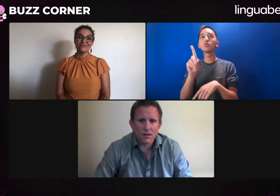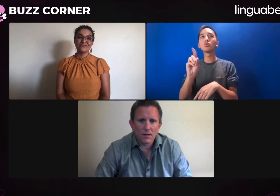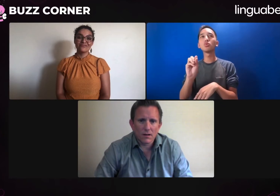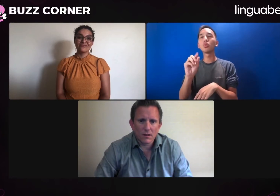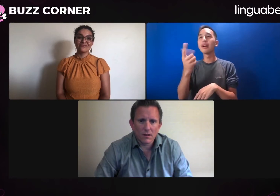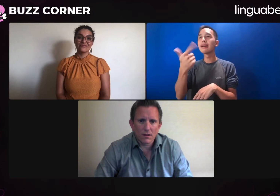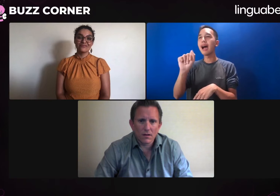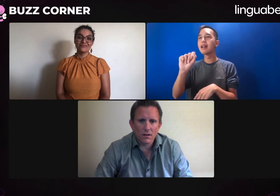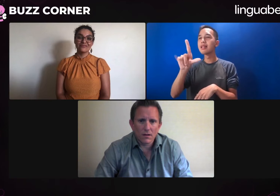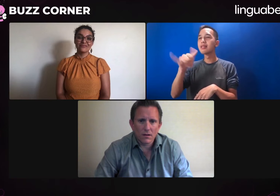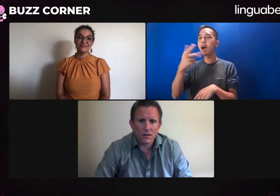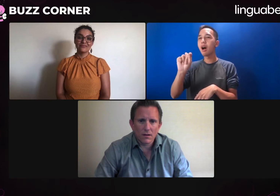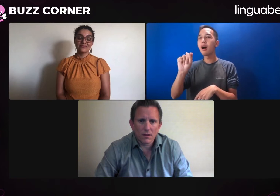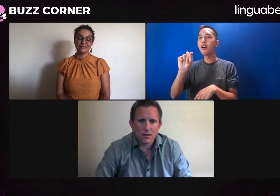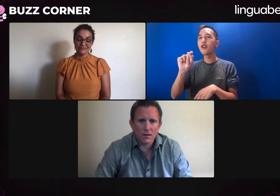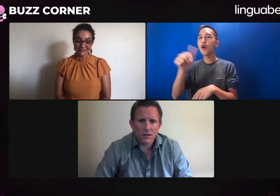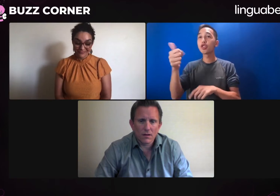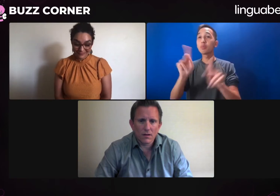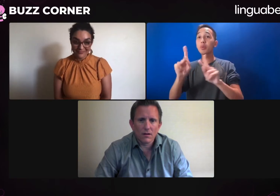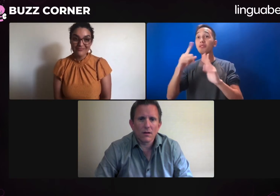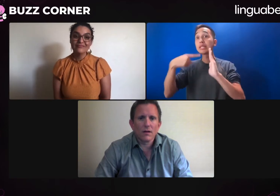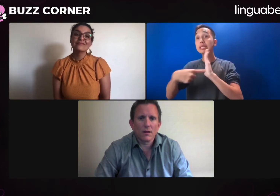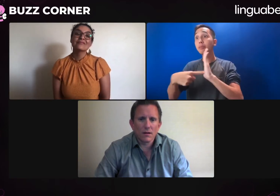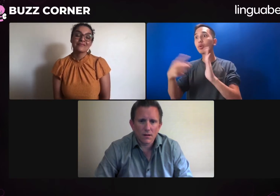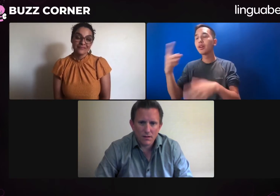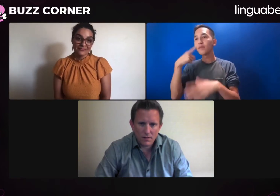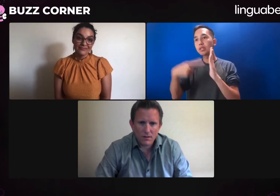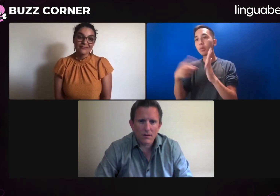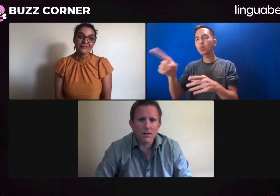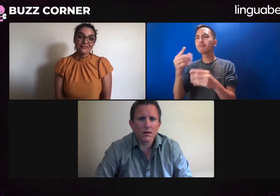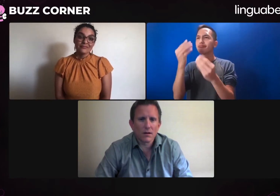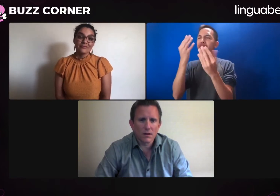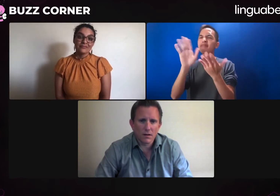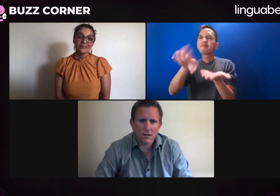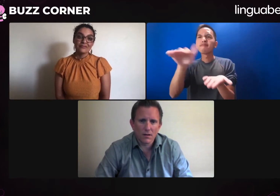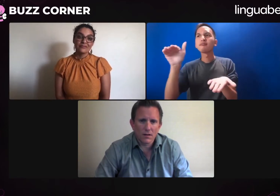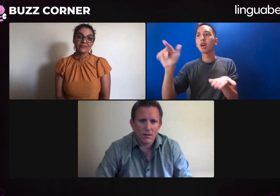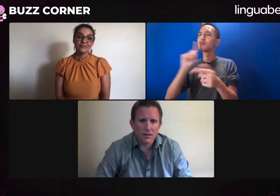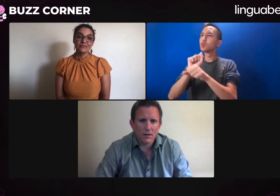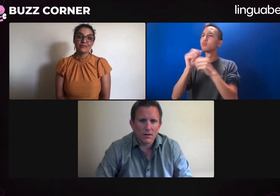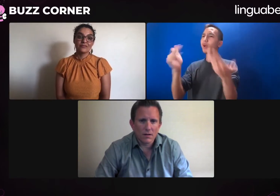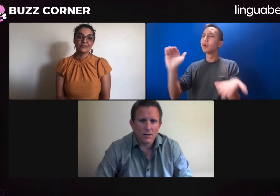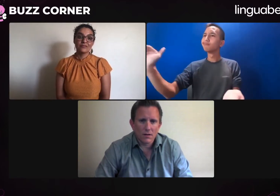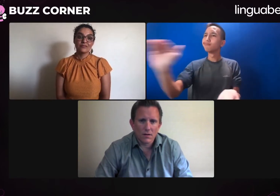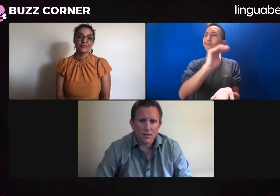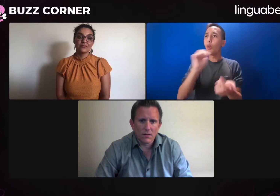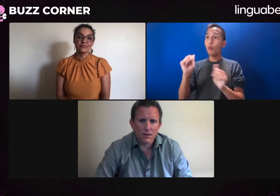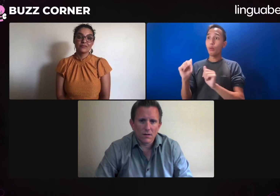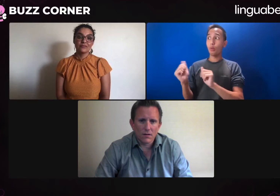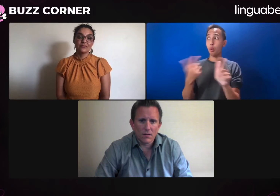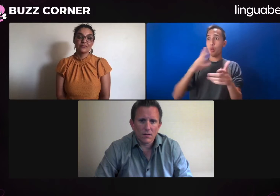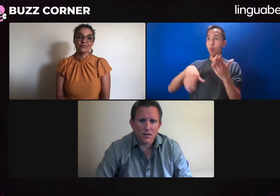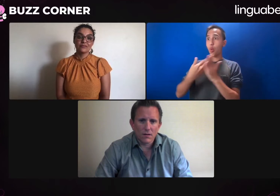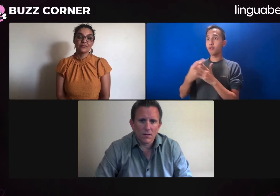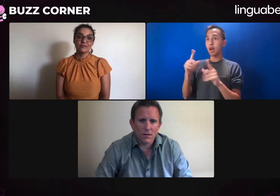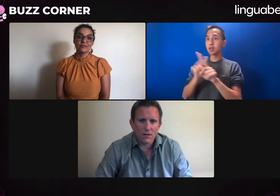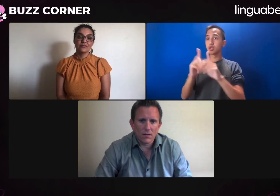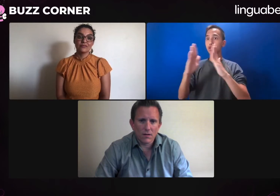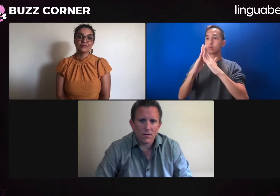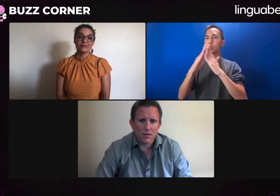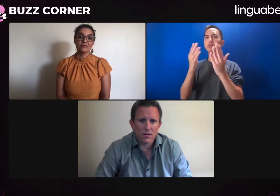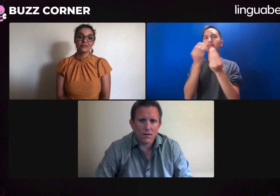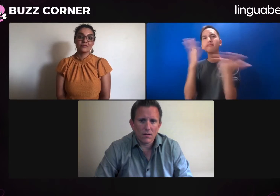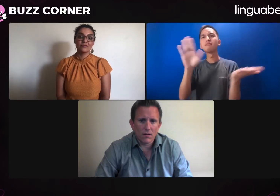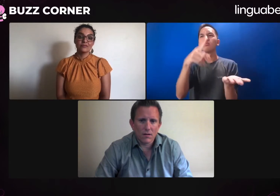And do we condone that kind of behavior about maybe gaslighting somebody, for example, and, going